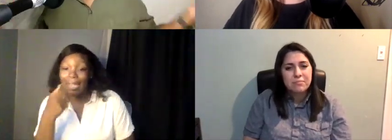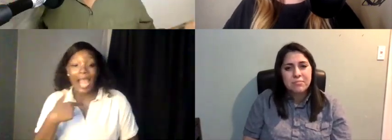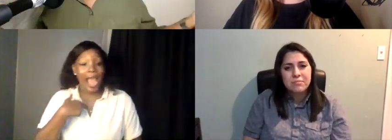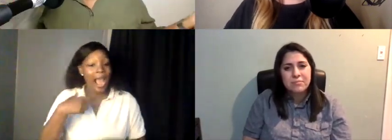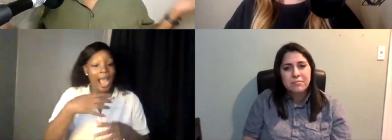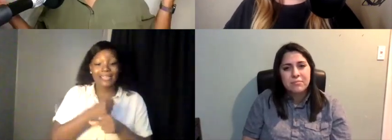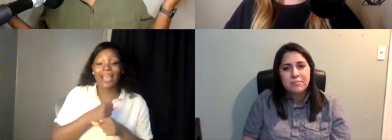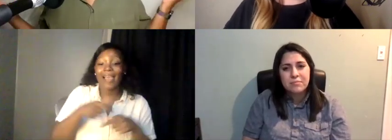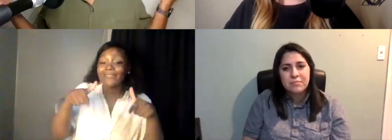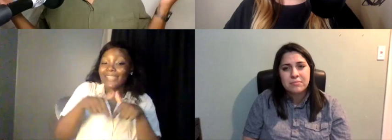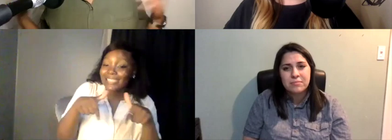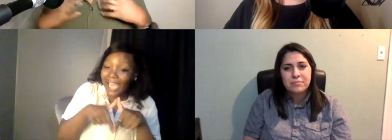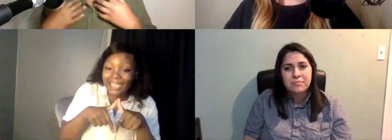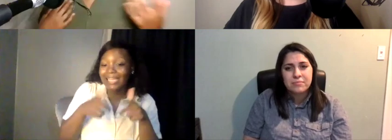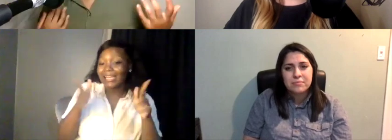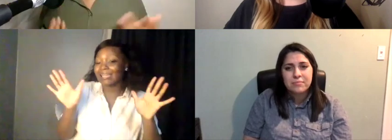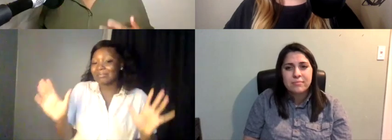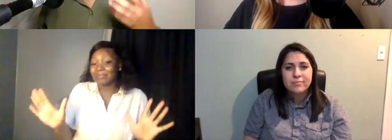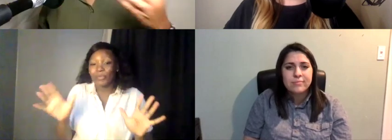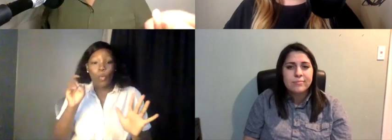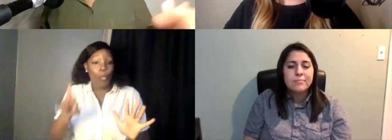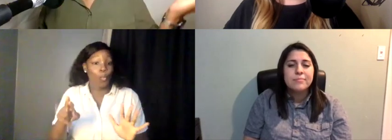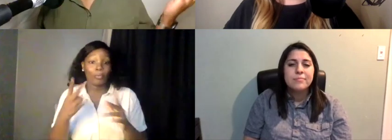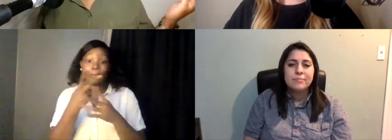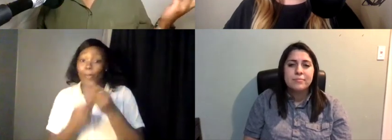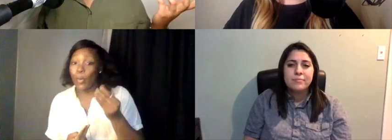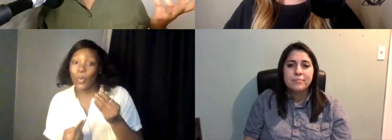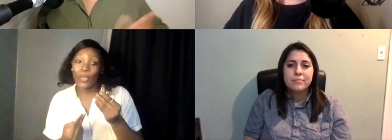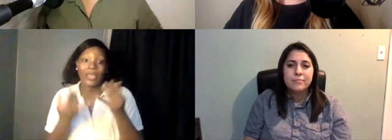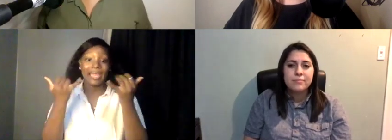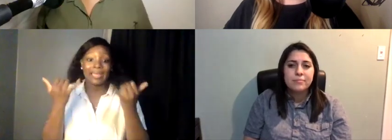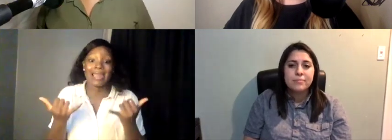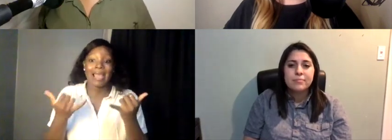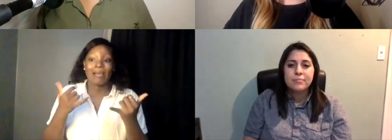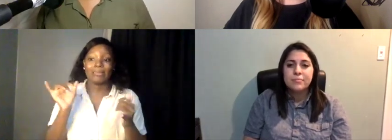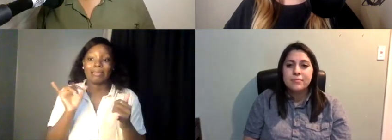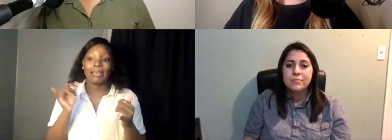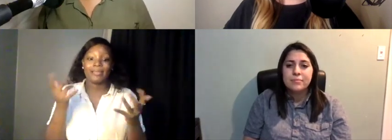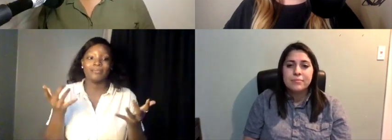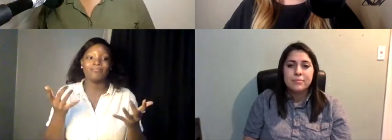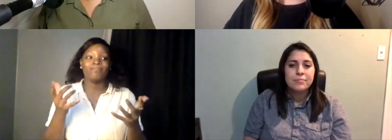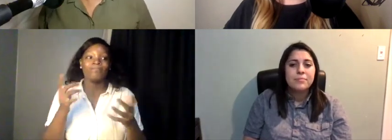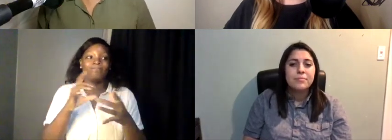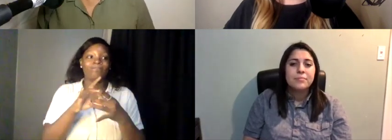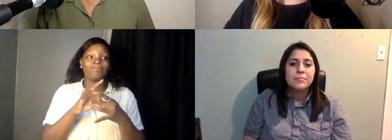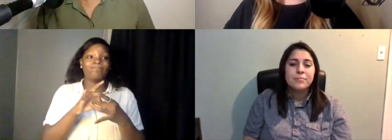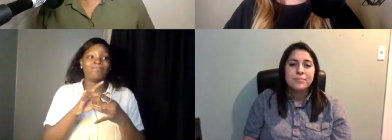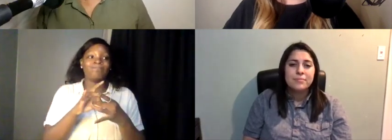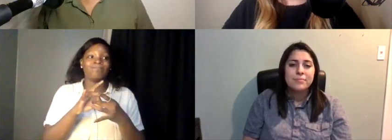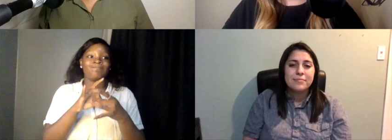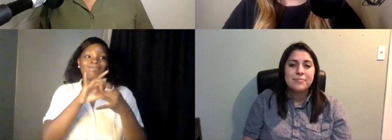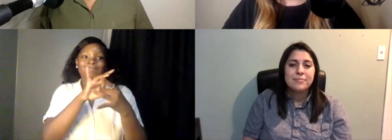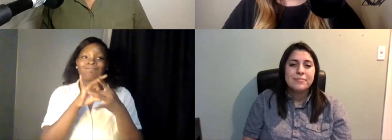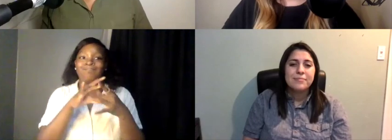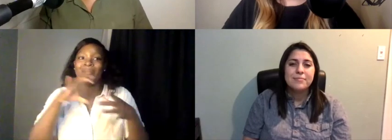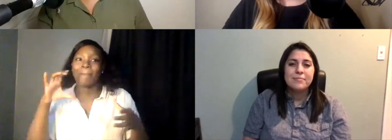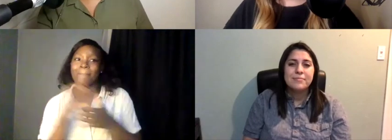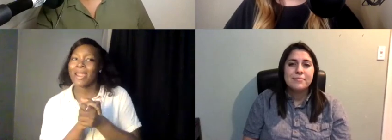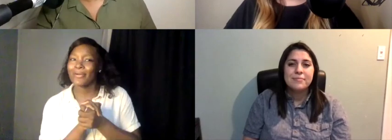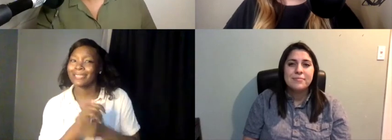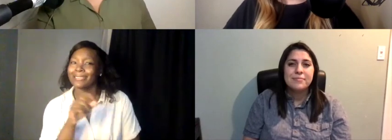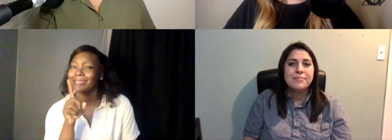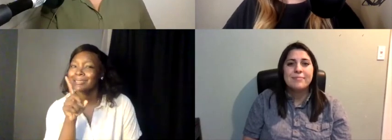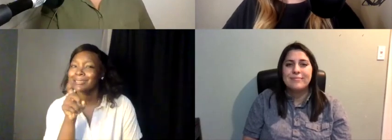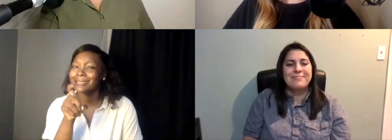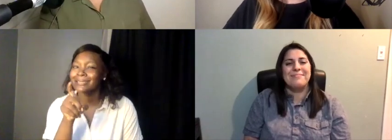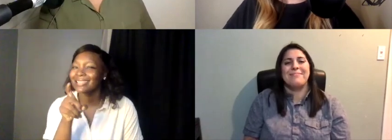of either. Yeah. And now we're just like going to move on in holy matrimony. Like, I just don't think it's going to work that